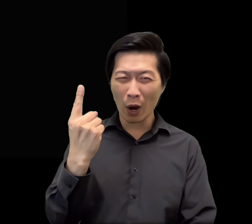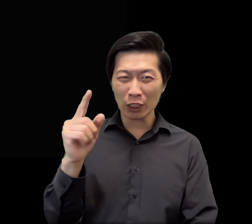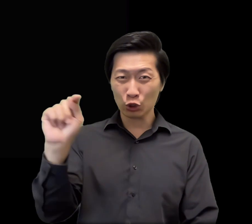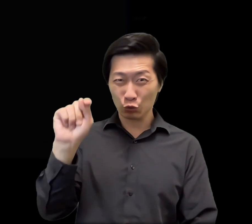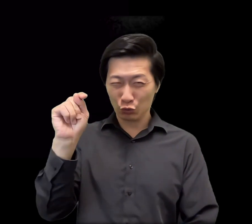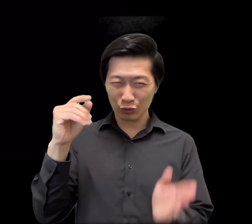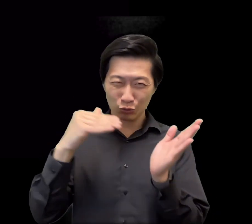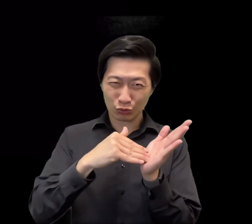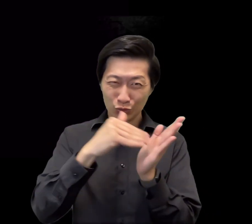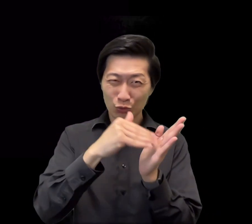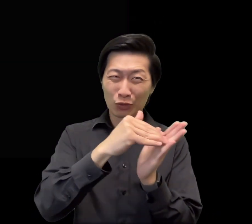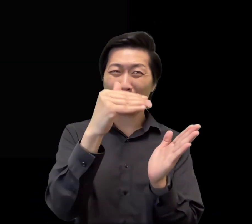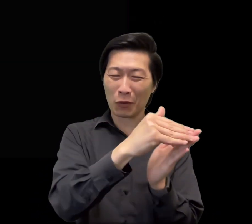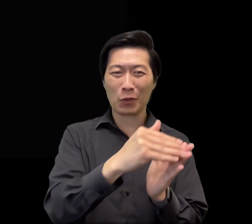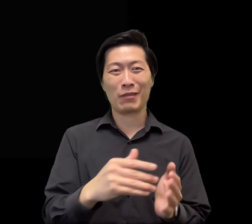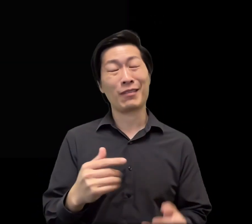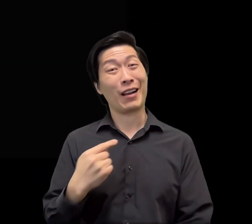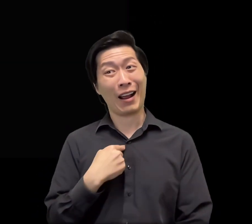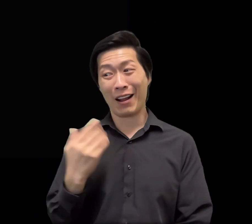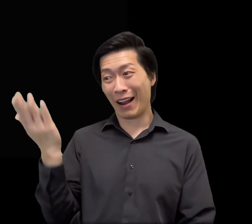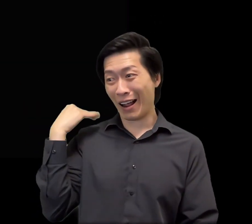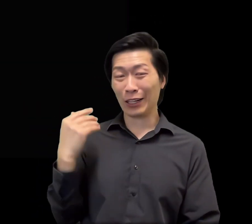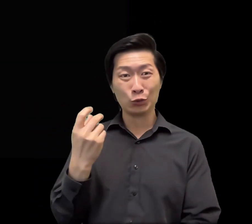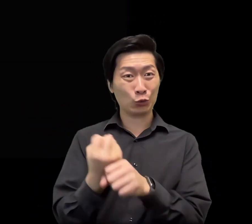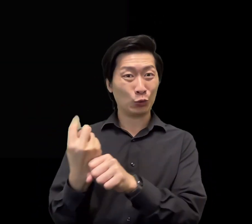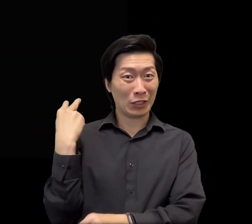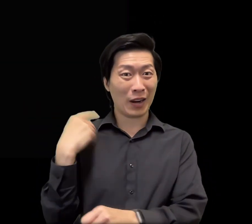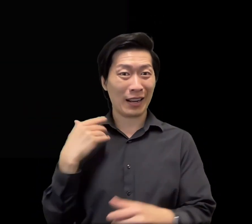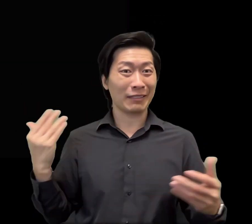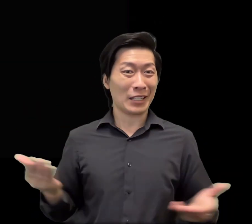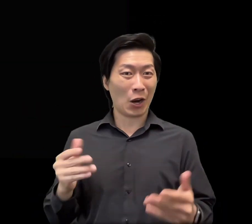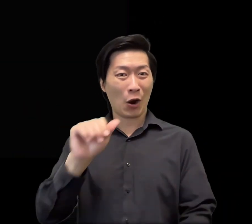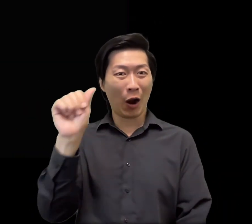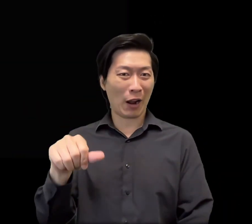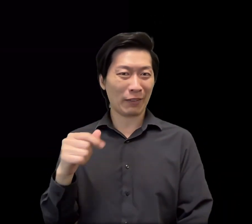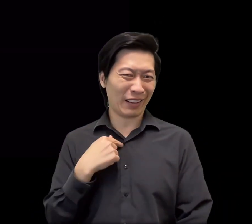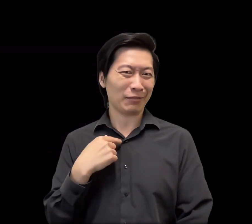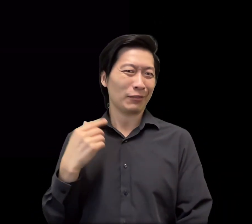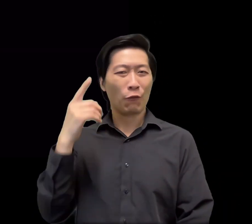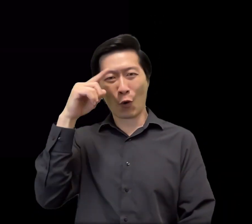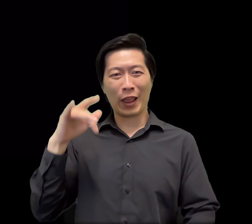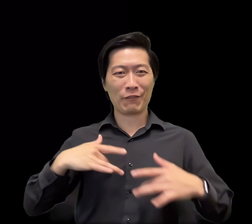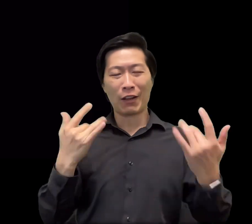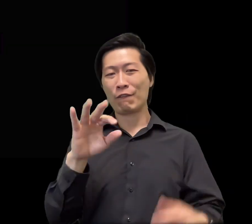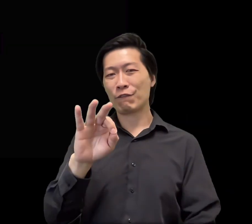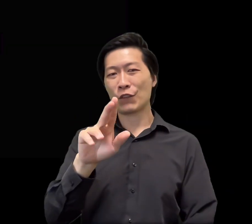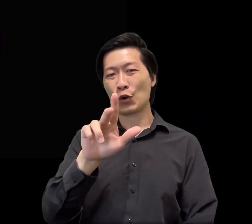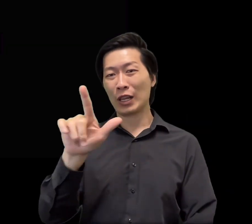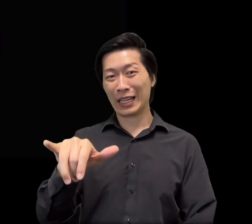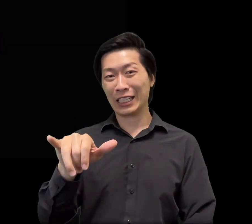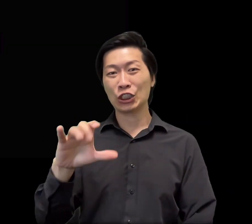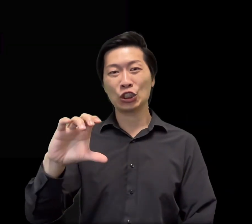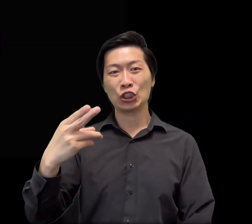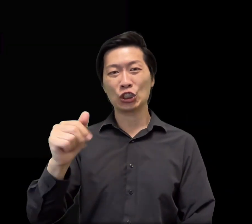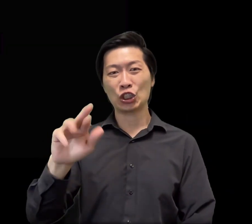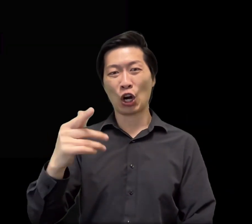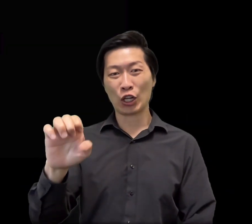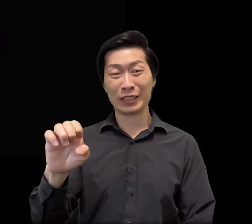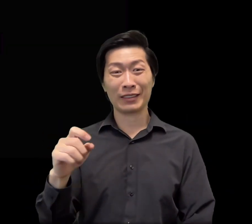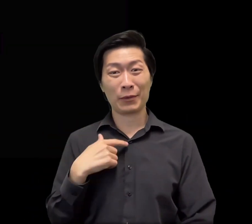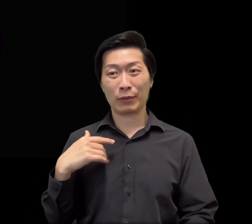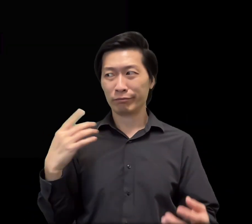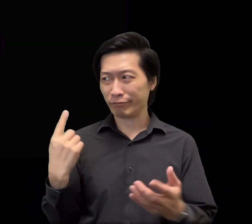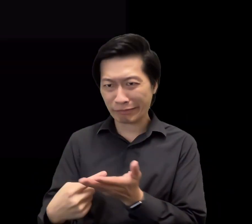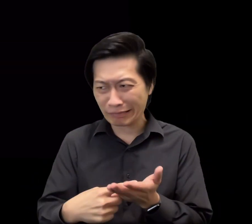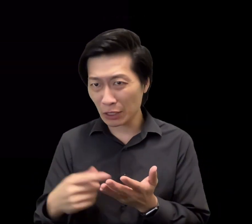So, Tesla hits a trill, and I was in Austin like 2 years ago, and probably saw a bunch of you at Fully Charged, and we were like, "Is Tesla gonna make it?